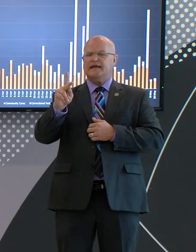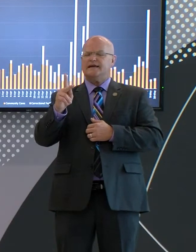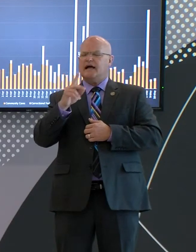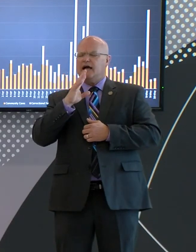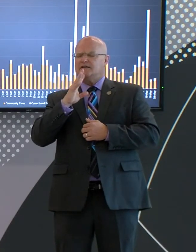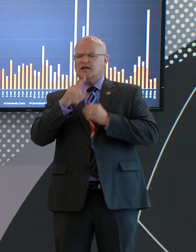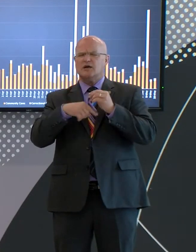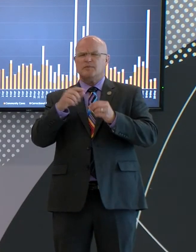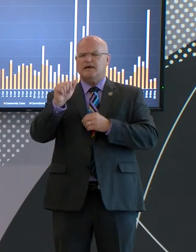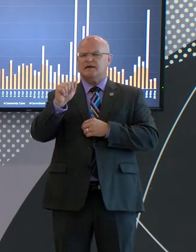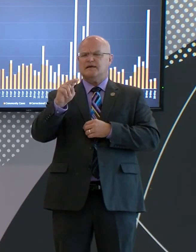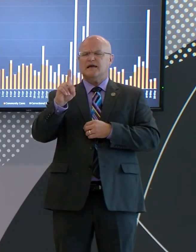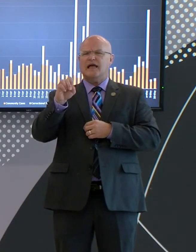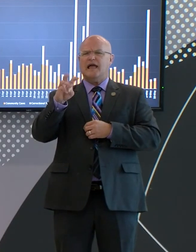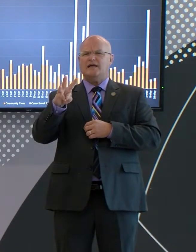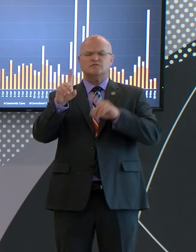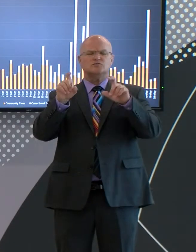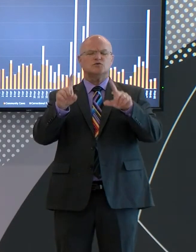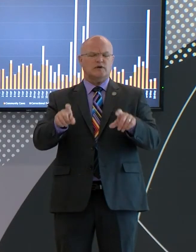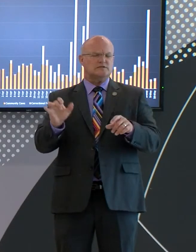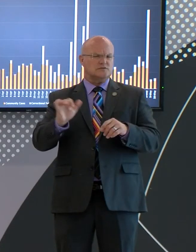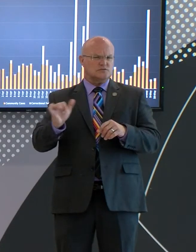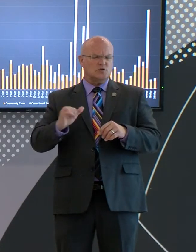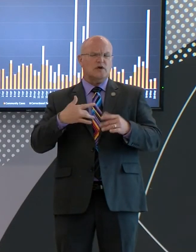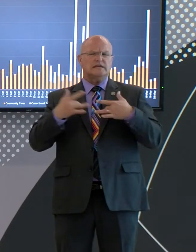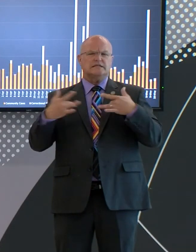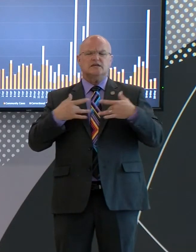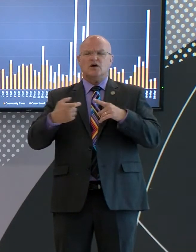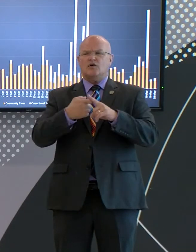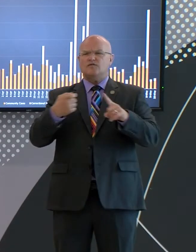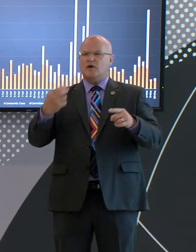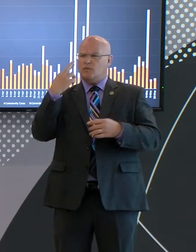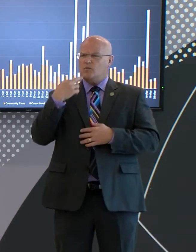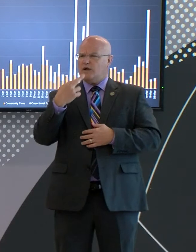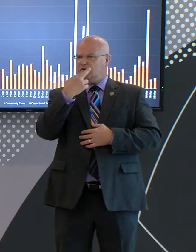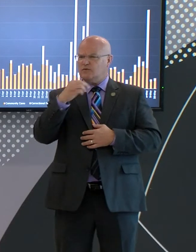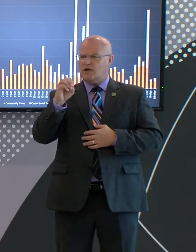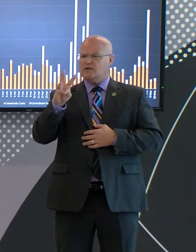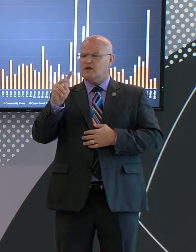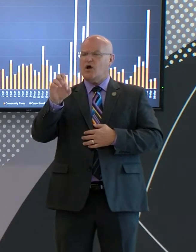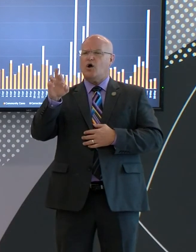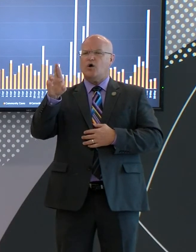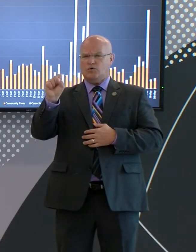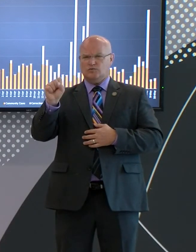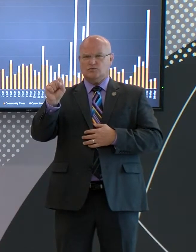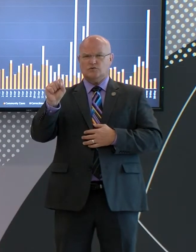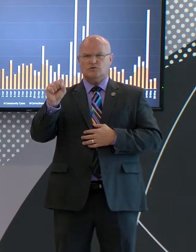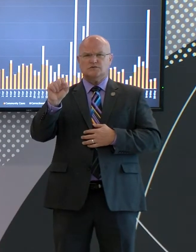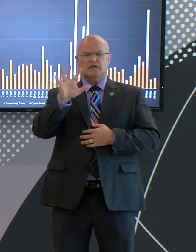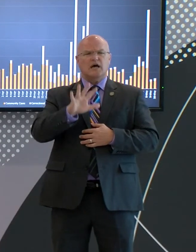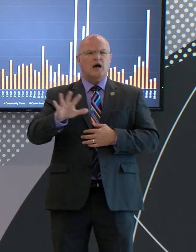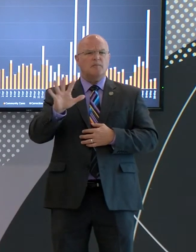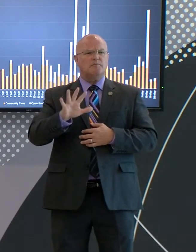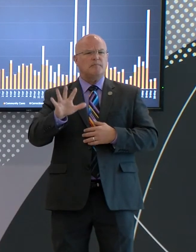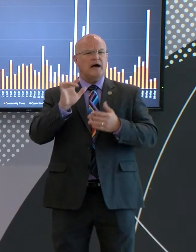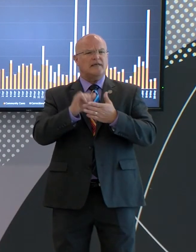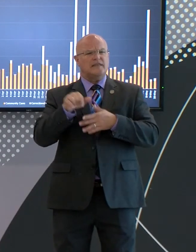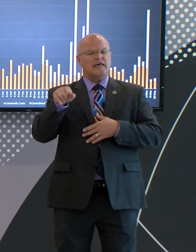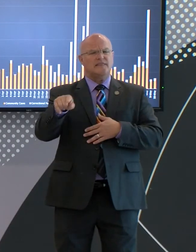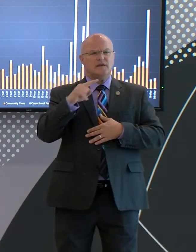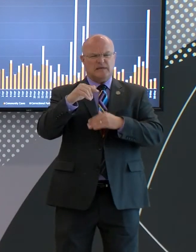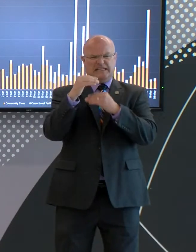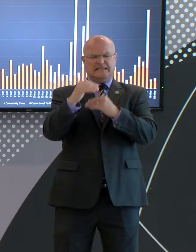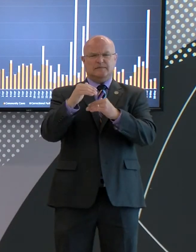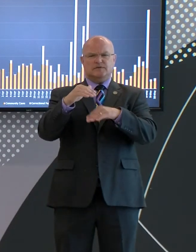Andrew's question there, we've had some concerns from restaurant owners about just the fact that they're